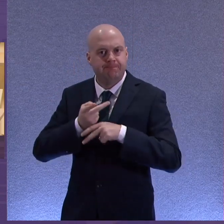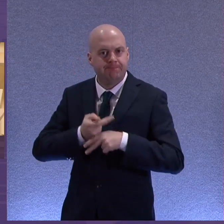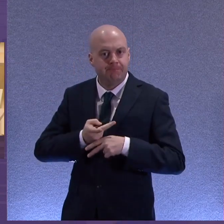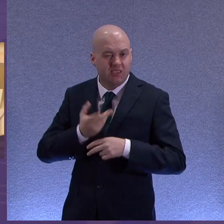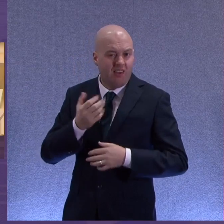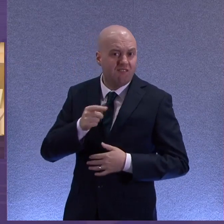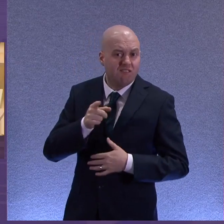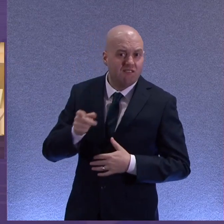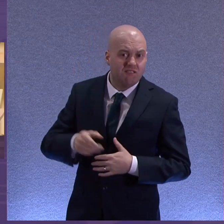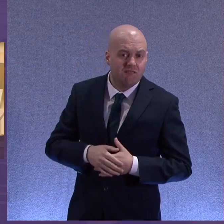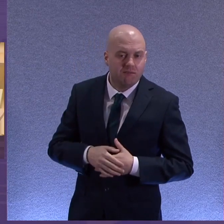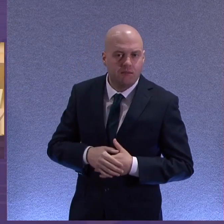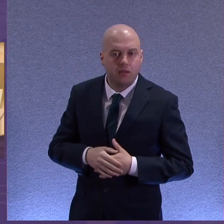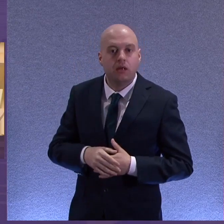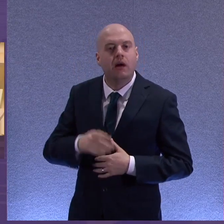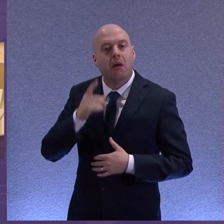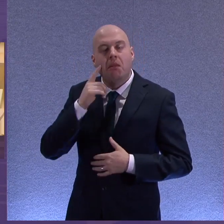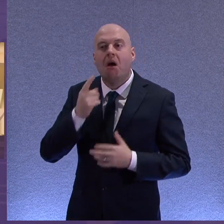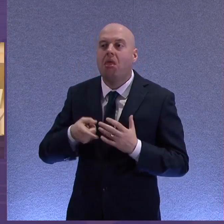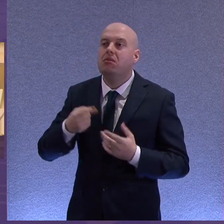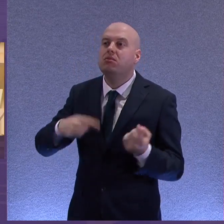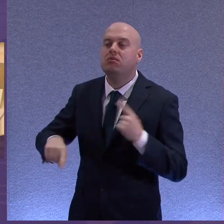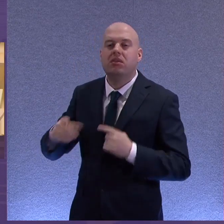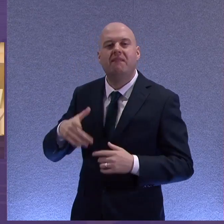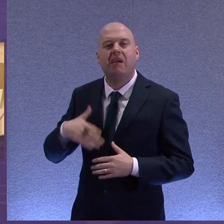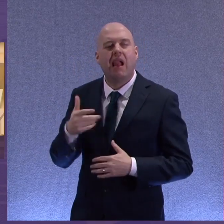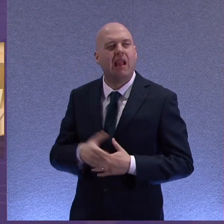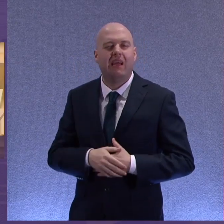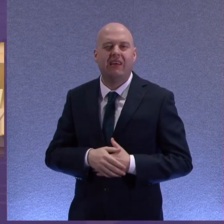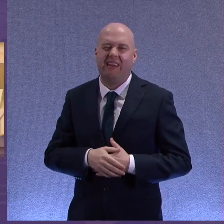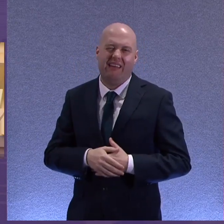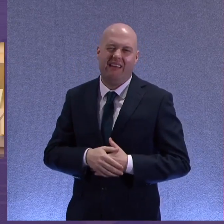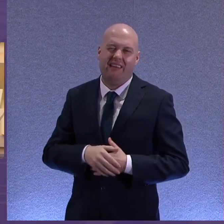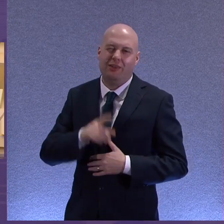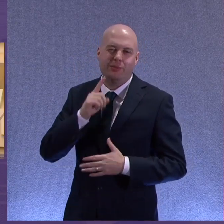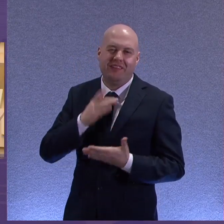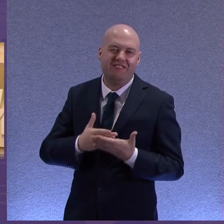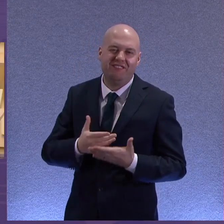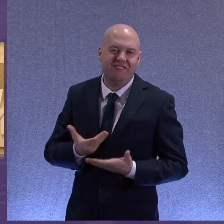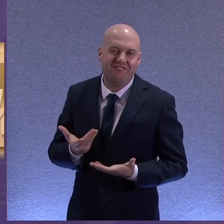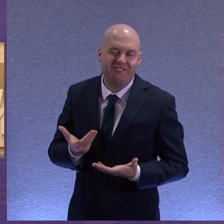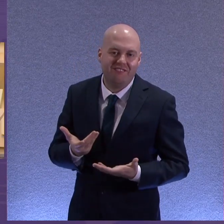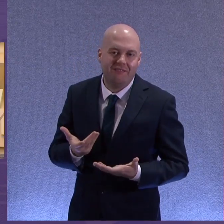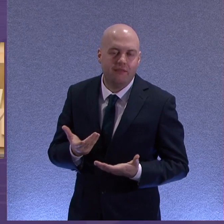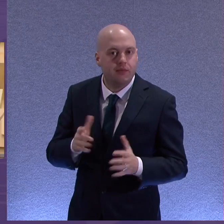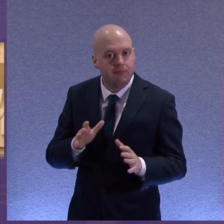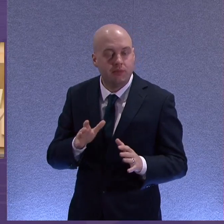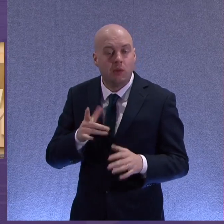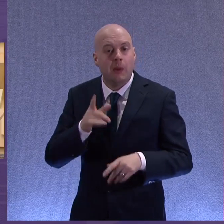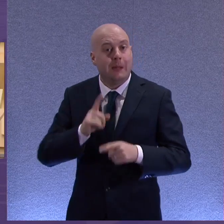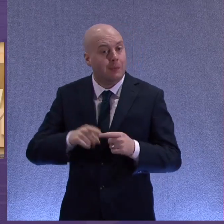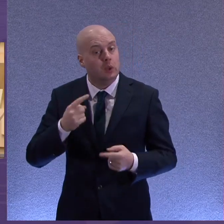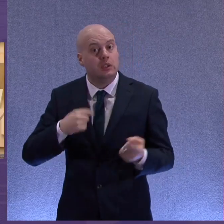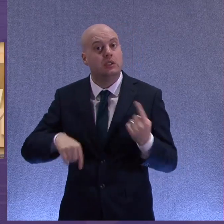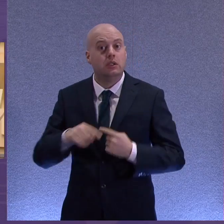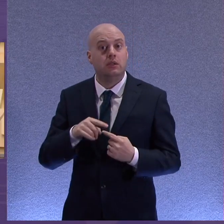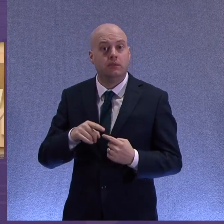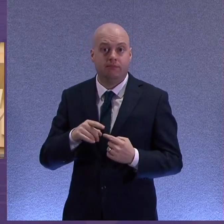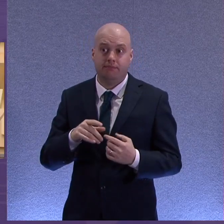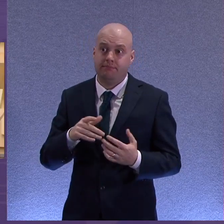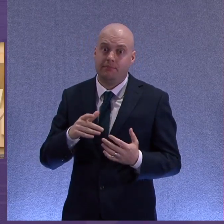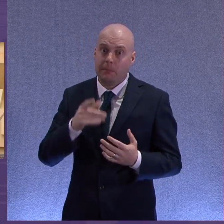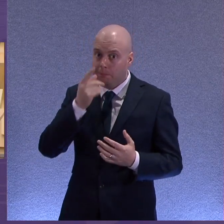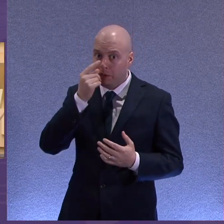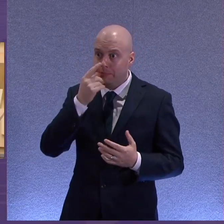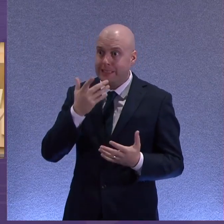feeling really surreal. And for the majority of us, we haven't come into contact with somebody who has the virus. So that